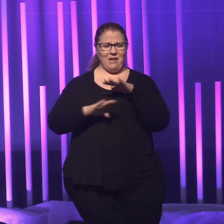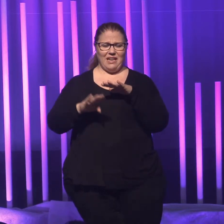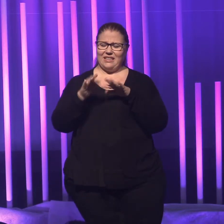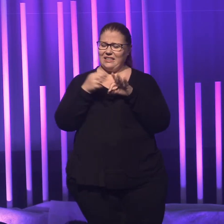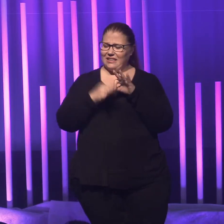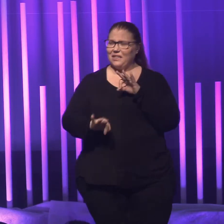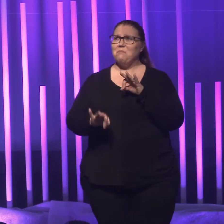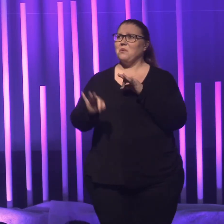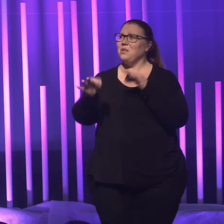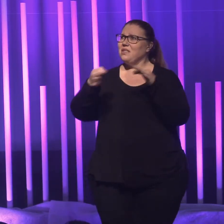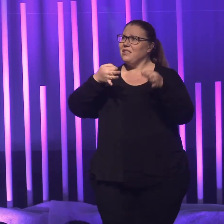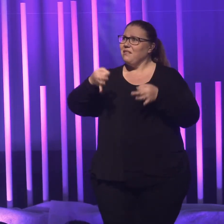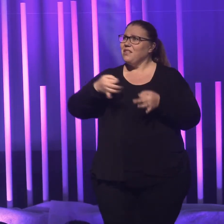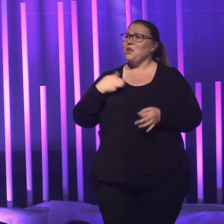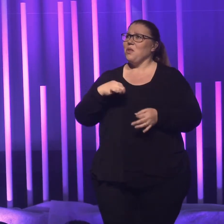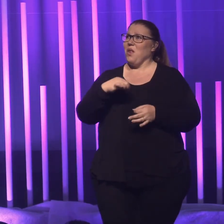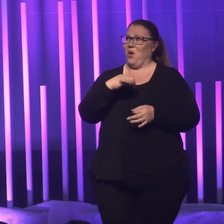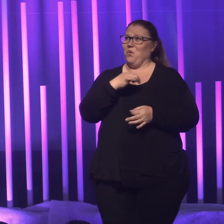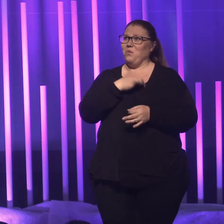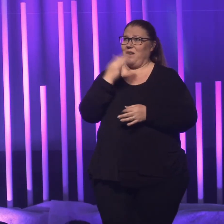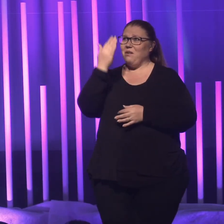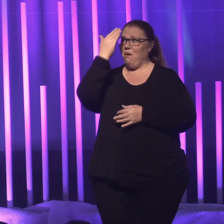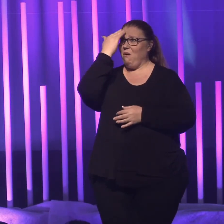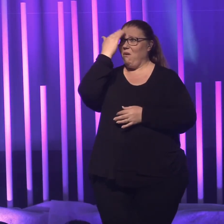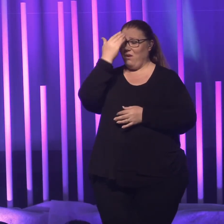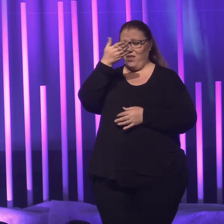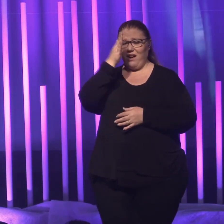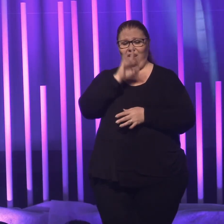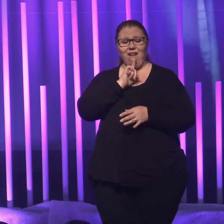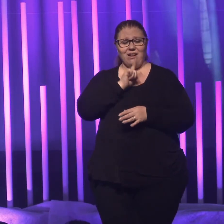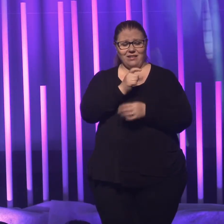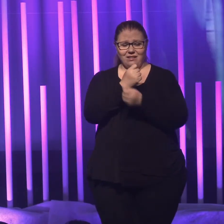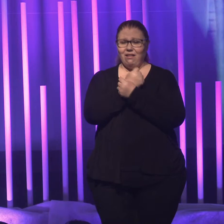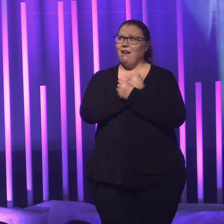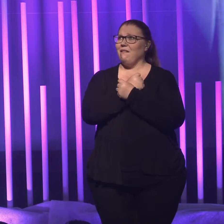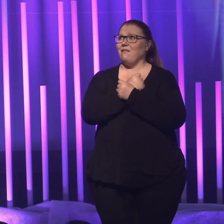simplest definition that we've been given, that God is love.